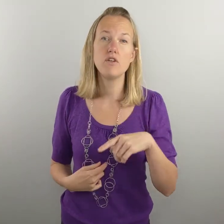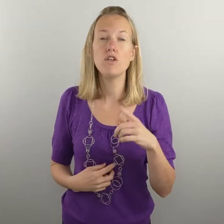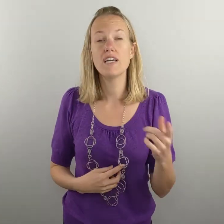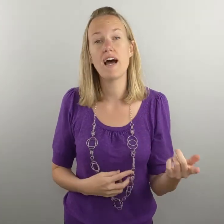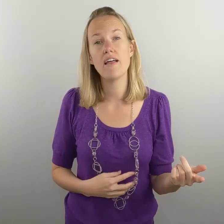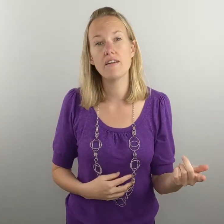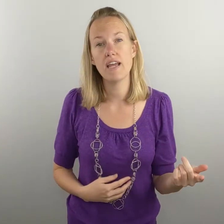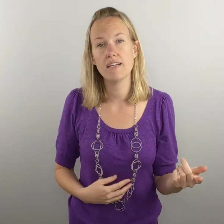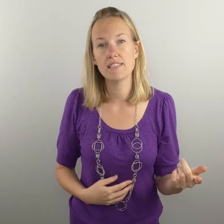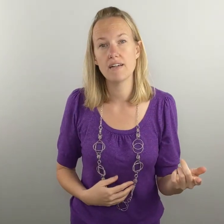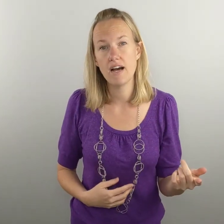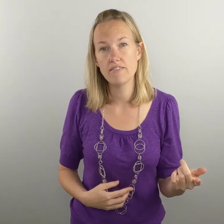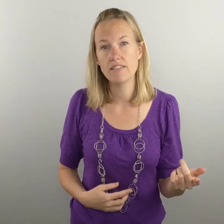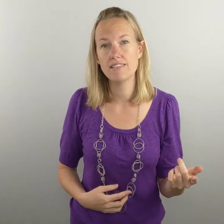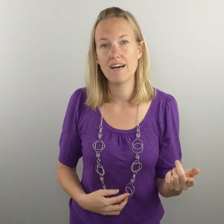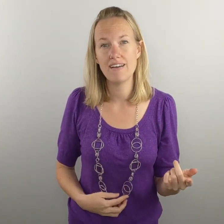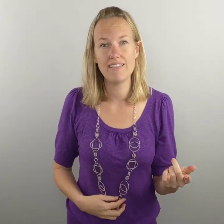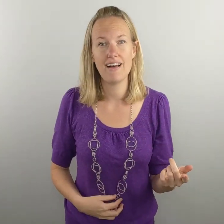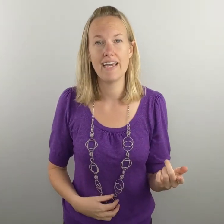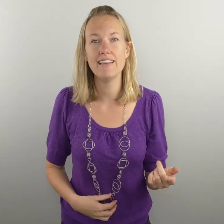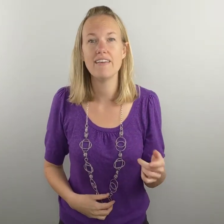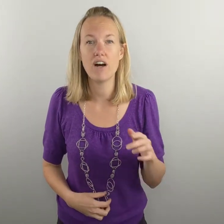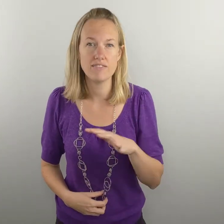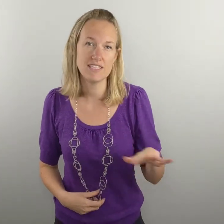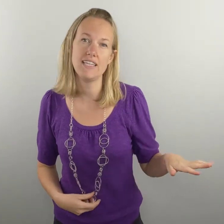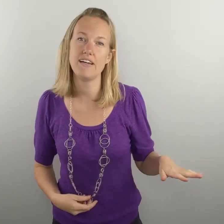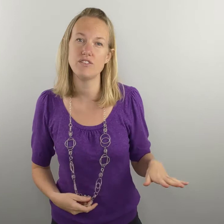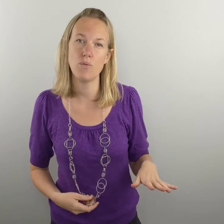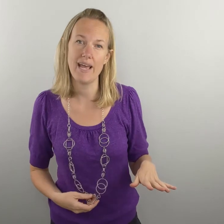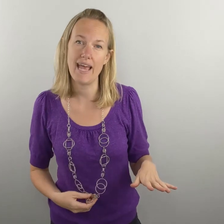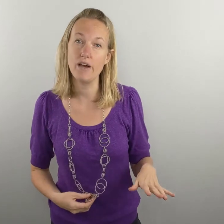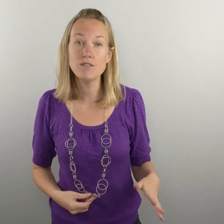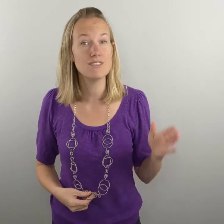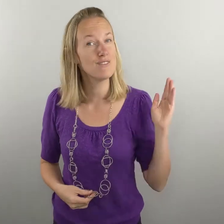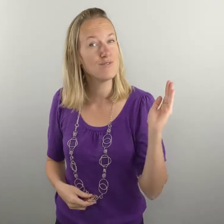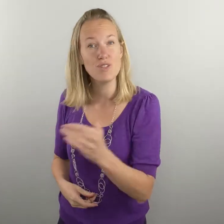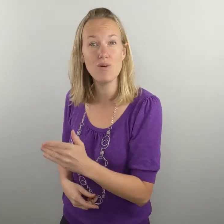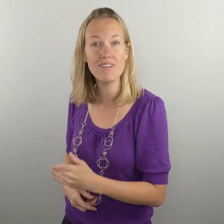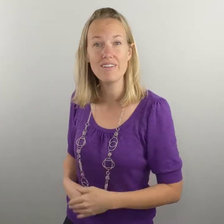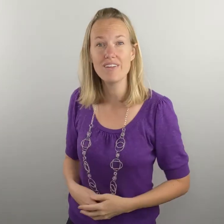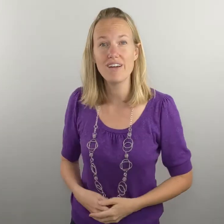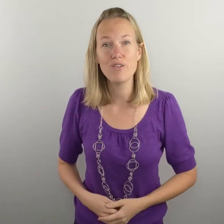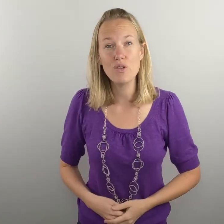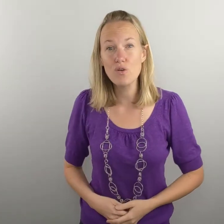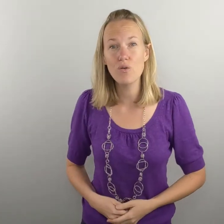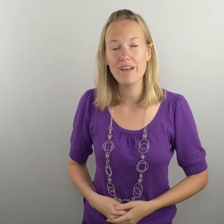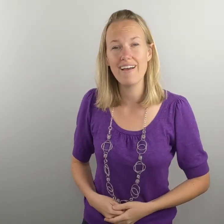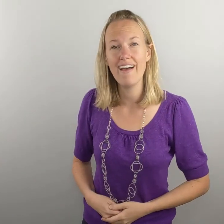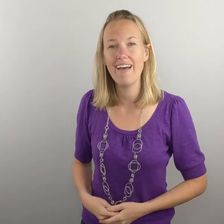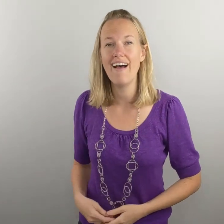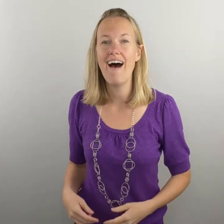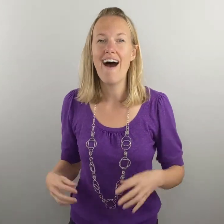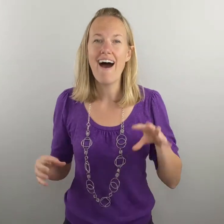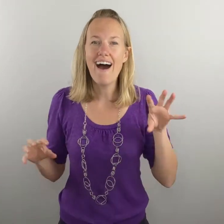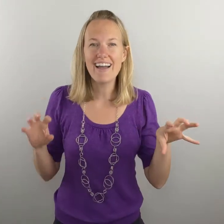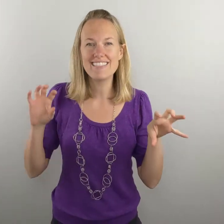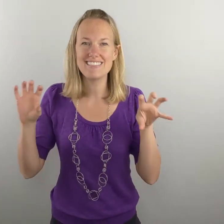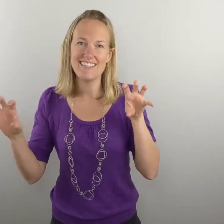look at other ASL covers online, they've often left when out. So if you want to leave it out, you go right ahead. I just